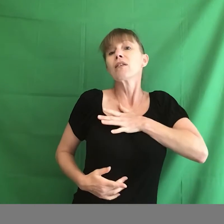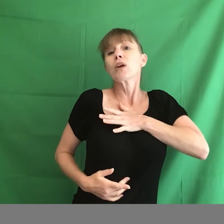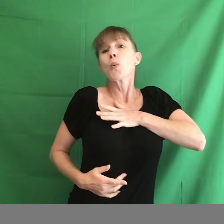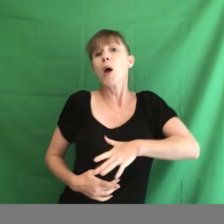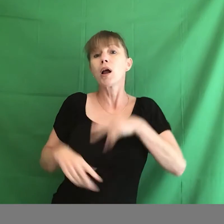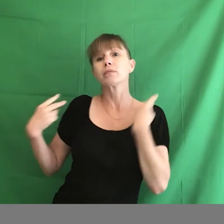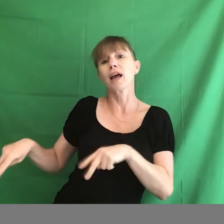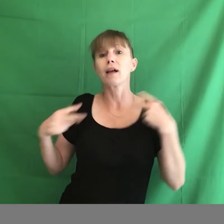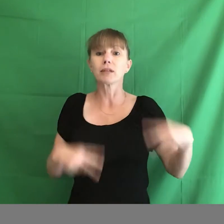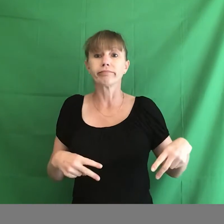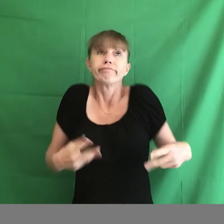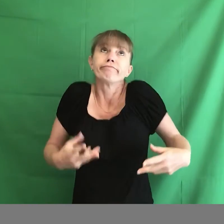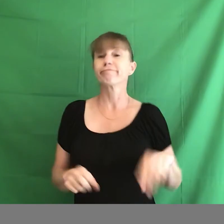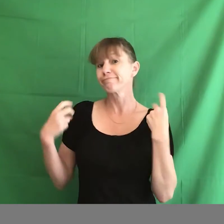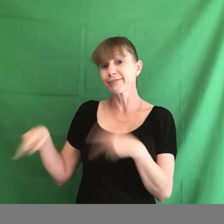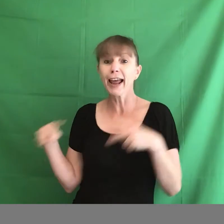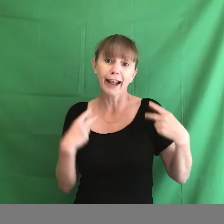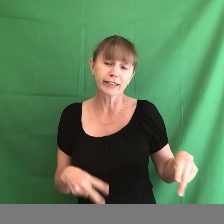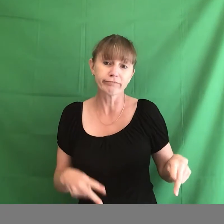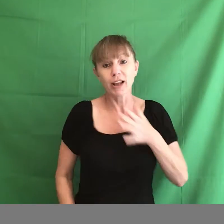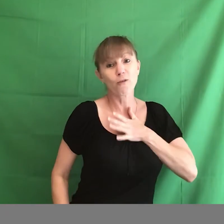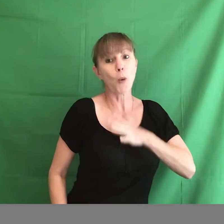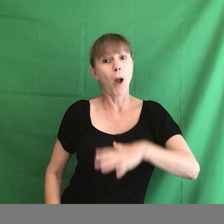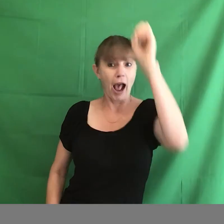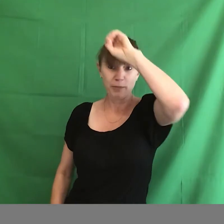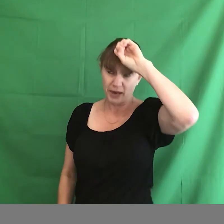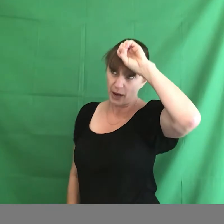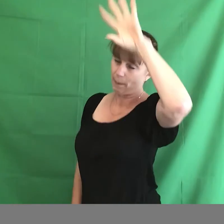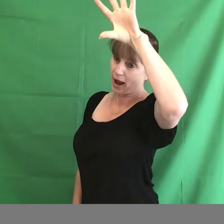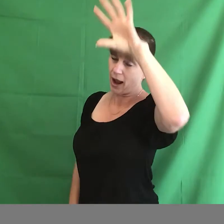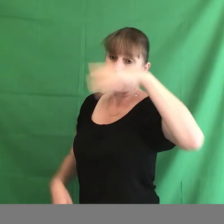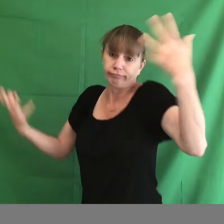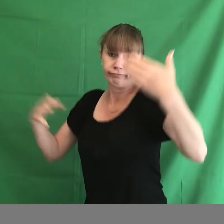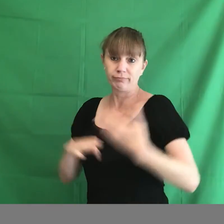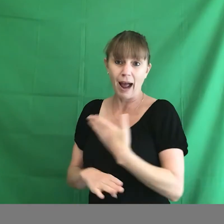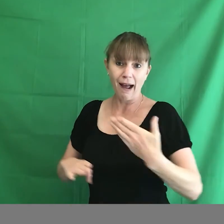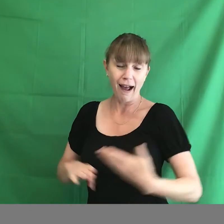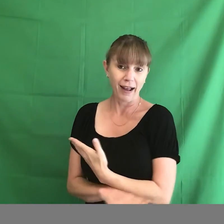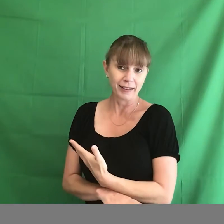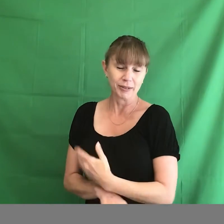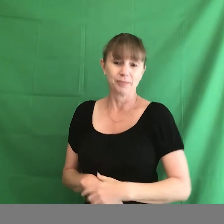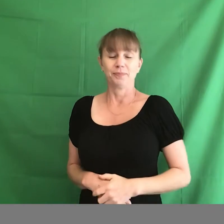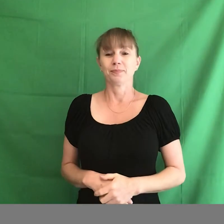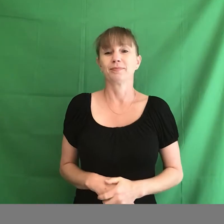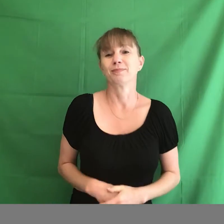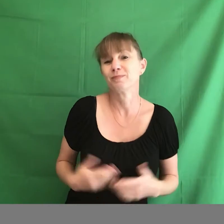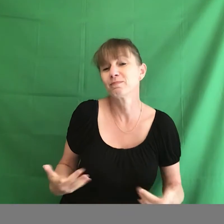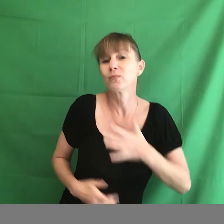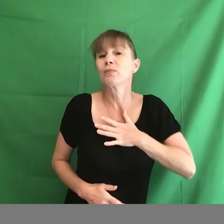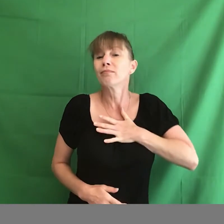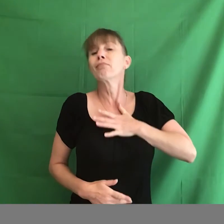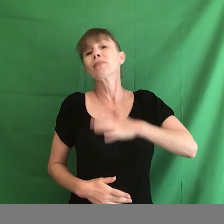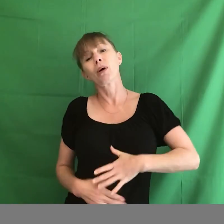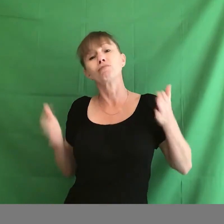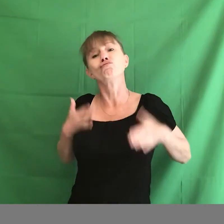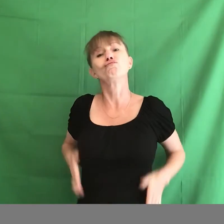you wanna be a dancer, dance. If you wanna be a miner, mine. If